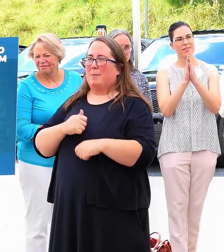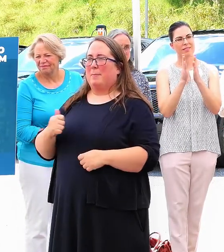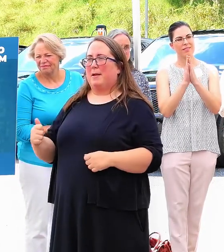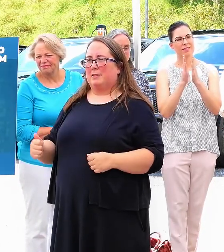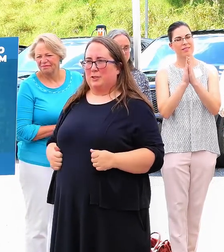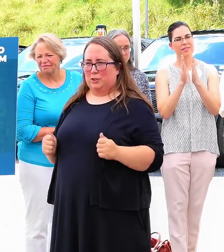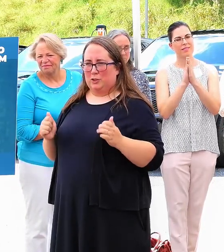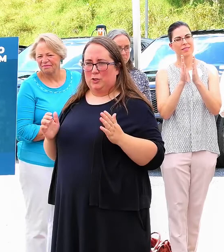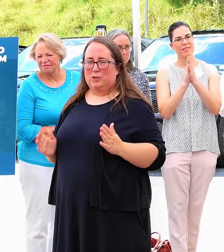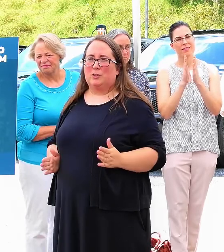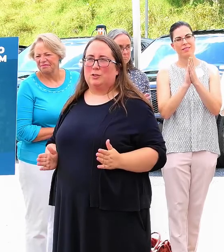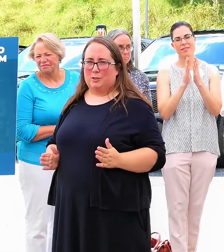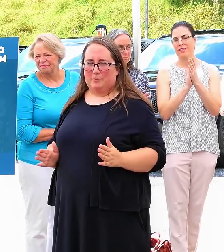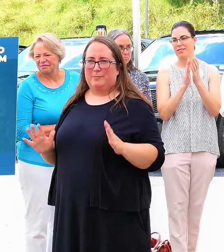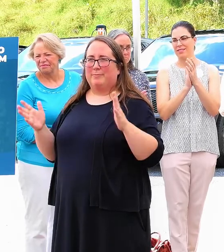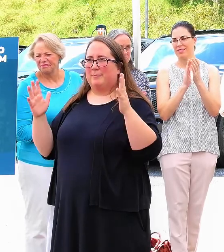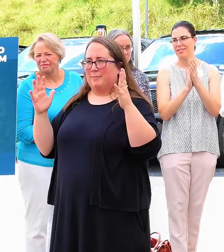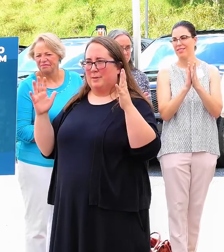Ambassadors